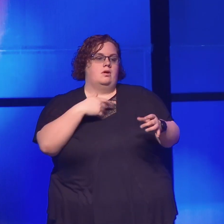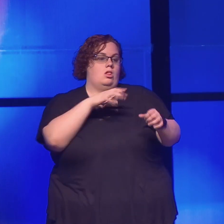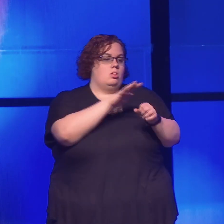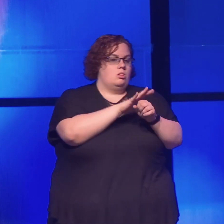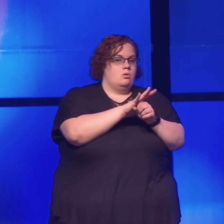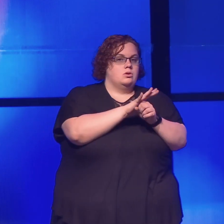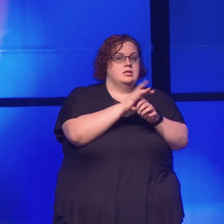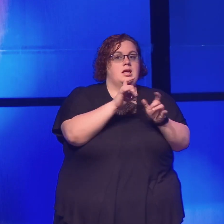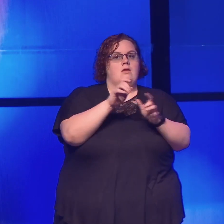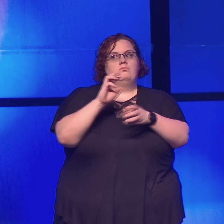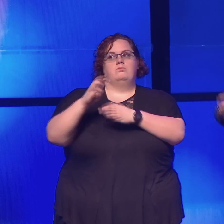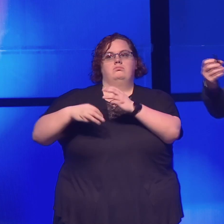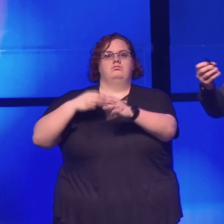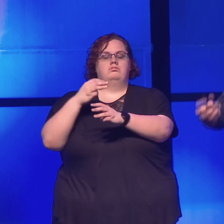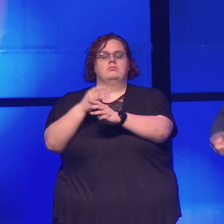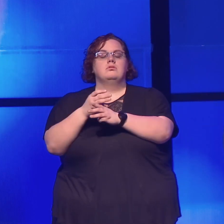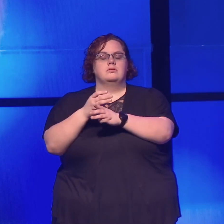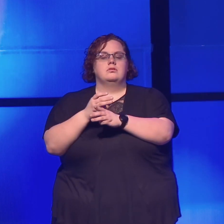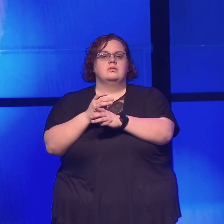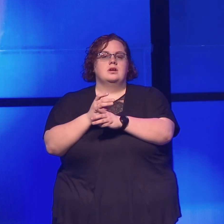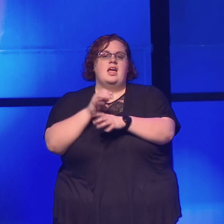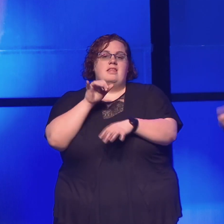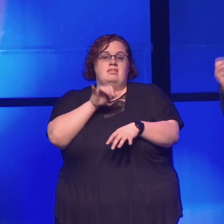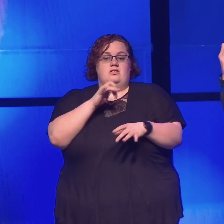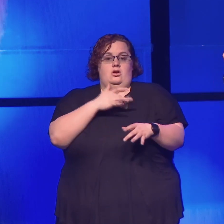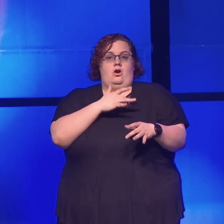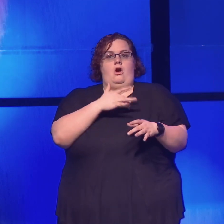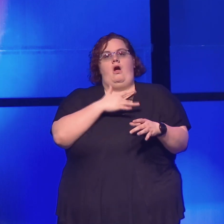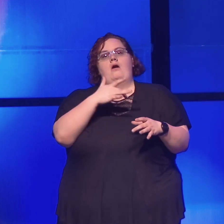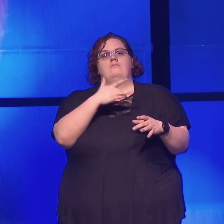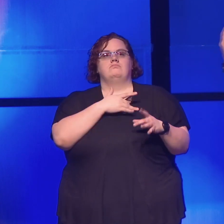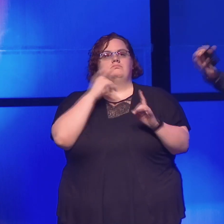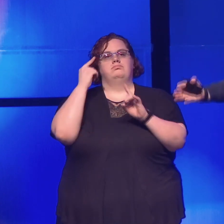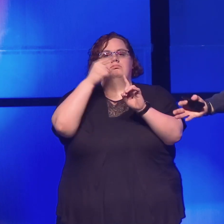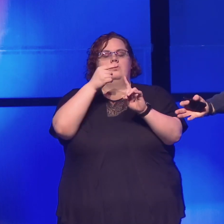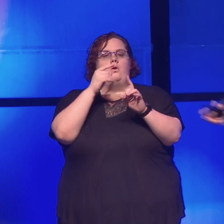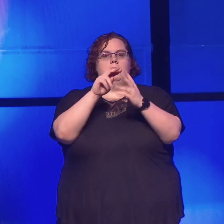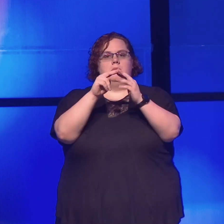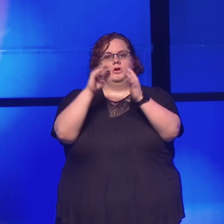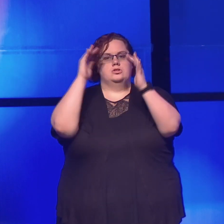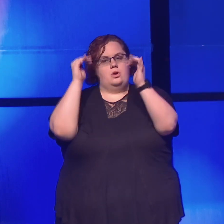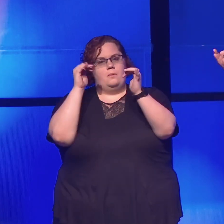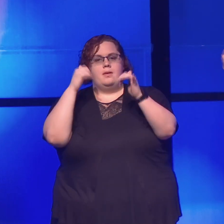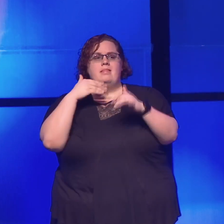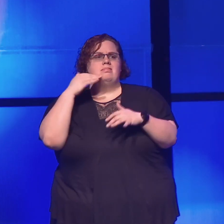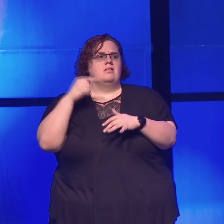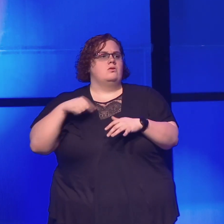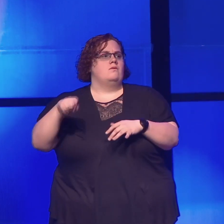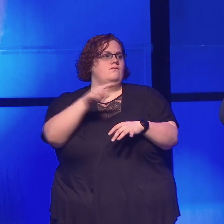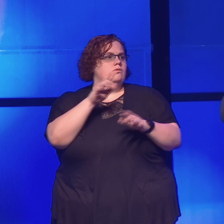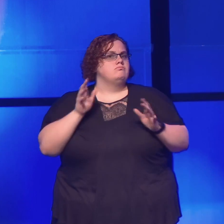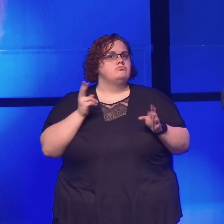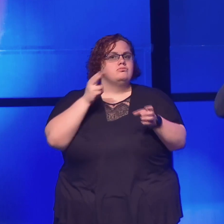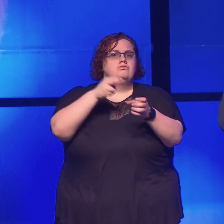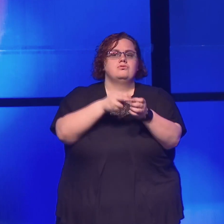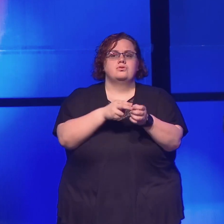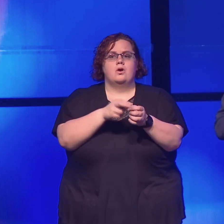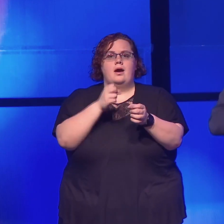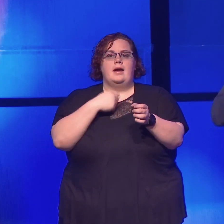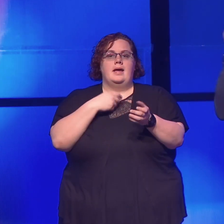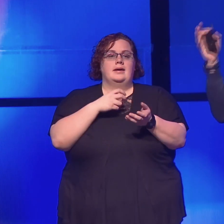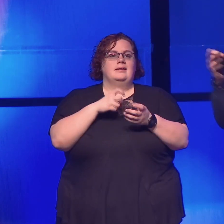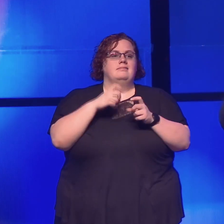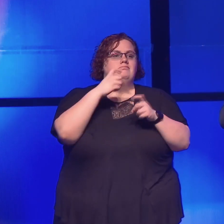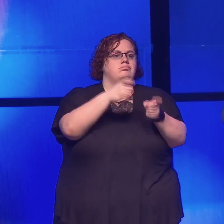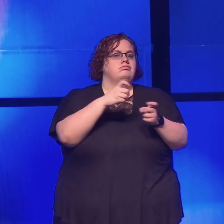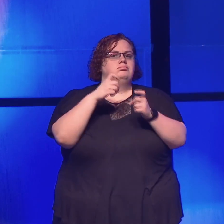and globally. And that's the heart of Partners in Hope. And I want to say thank you to those of you that participate throughout the year. You set aside a little bit, you give regularly,